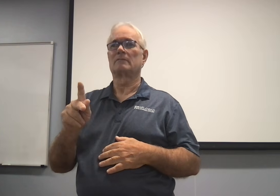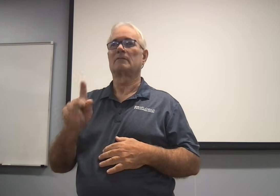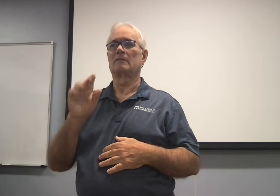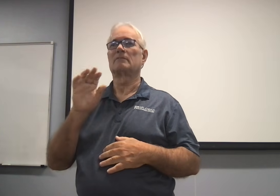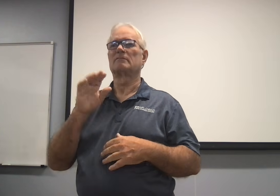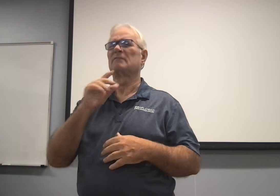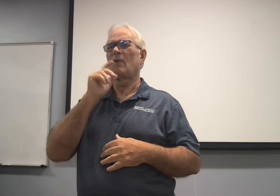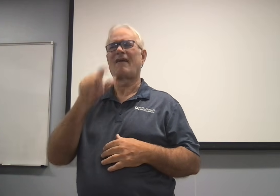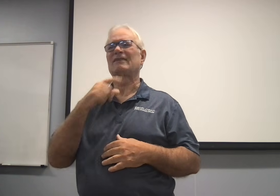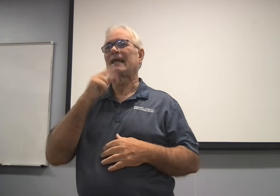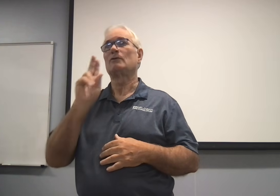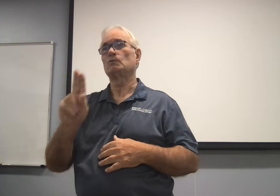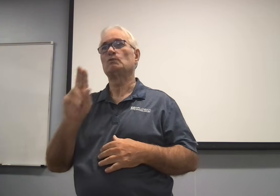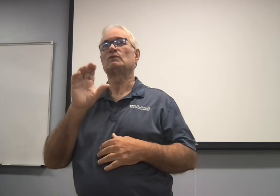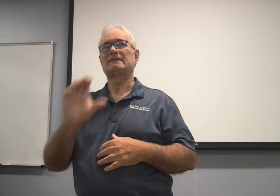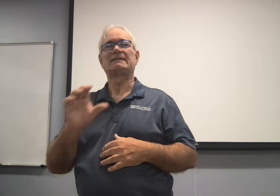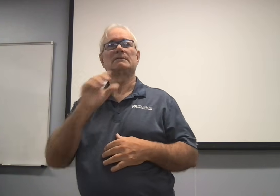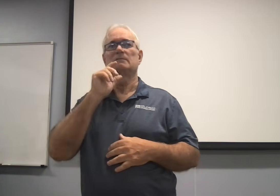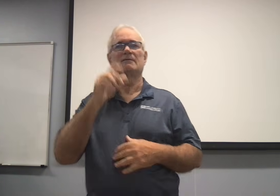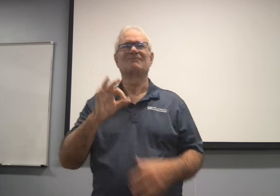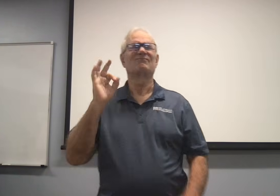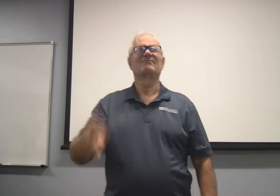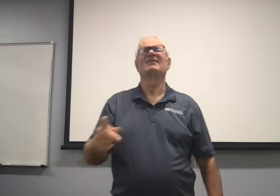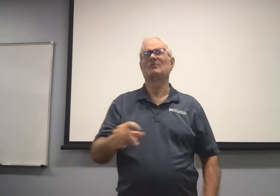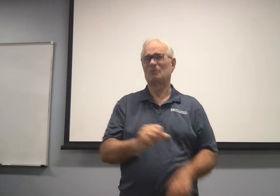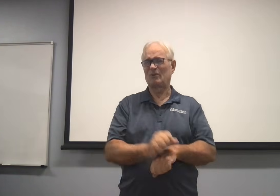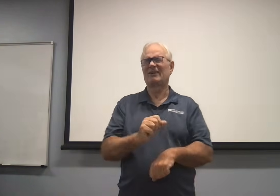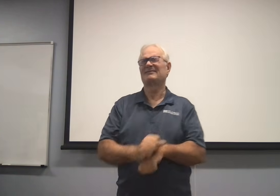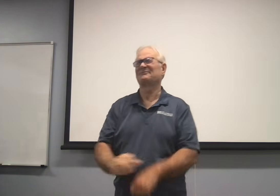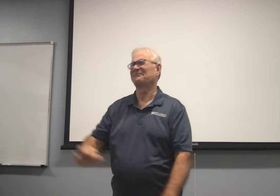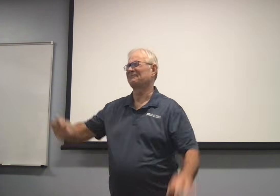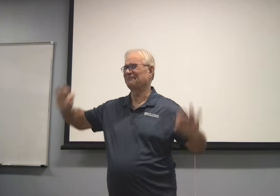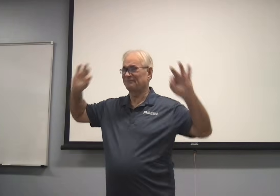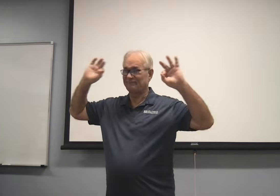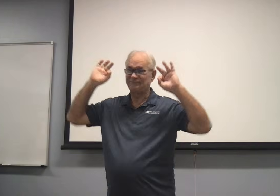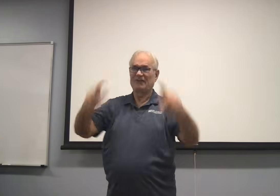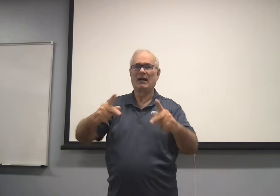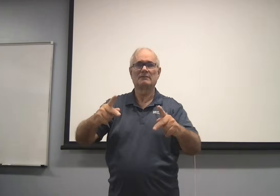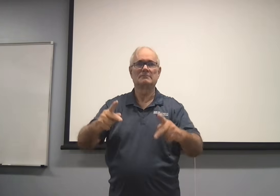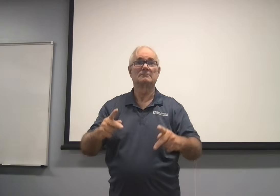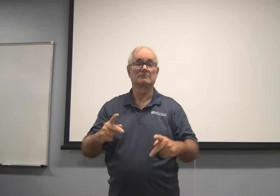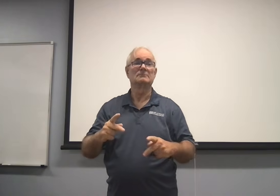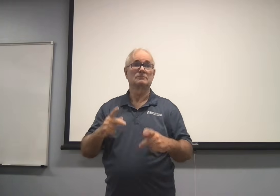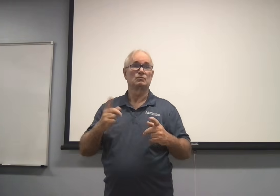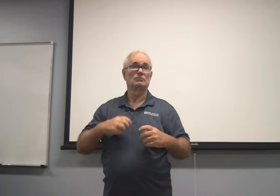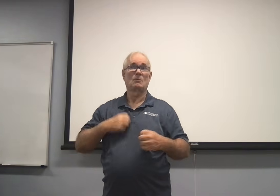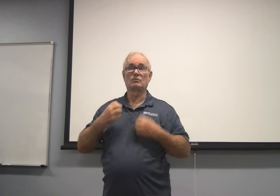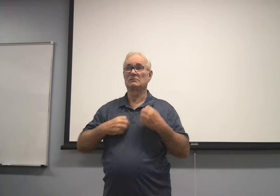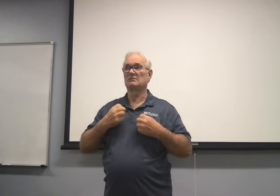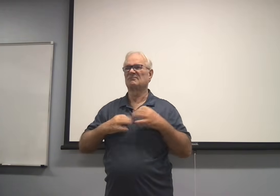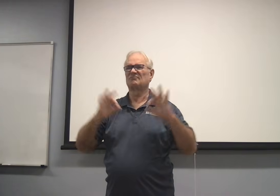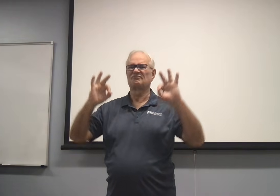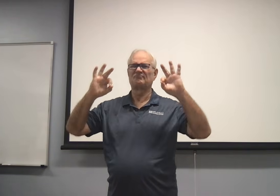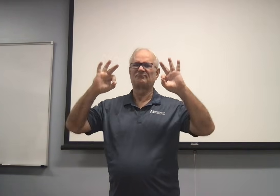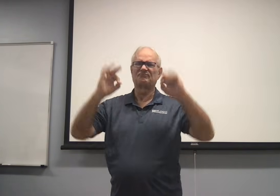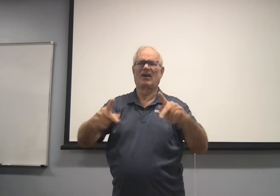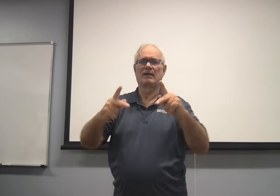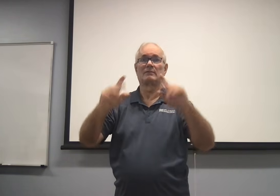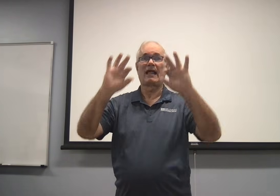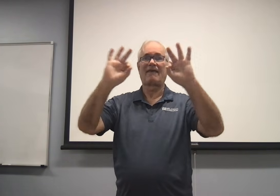I will sign it like this. You know, you don't have to use the U within that. You can just skip the U. Add the